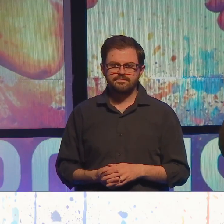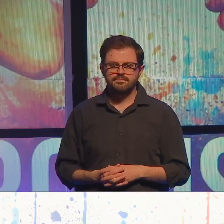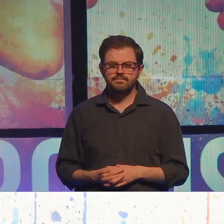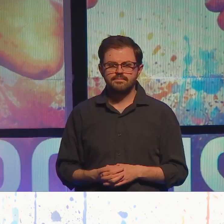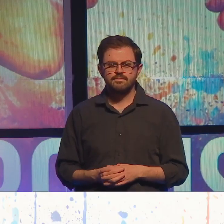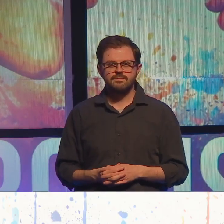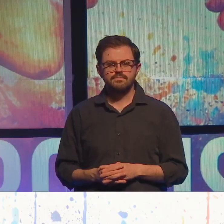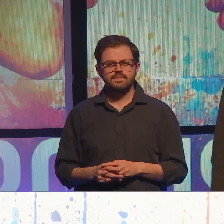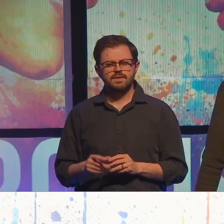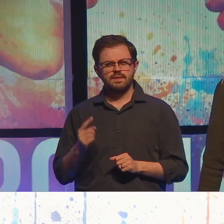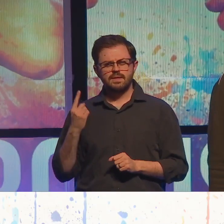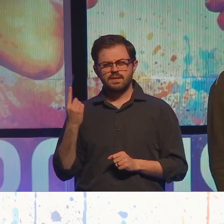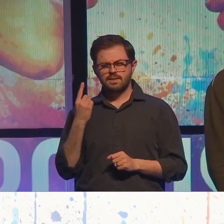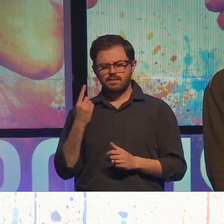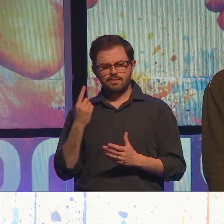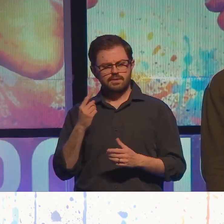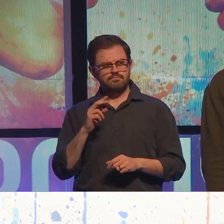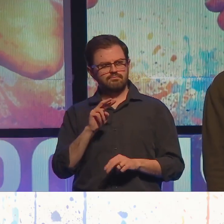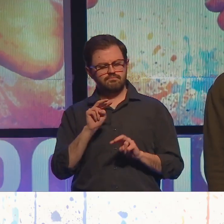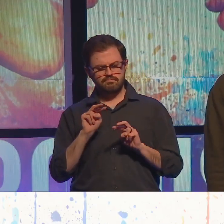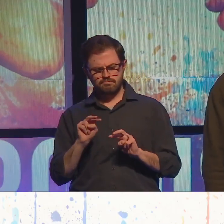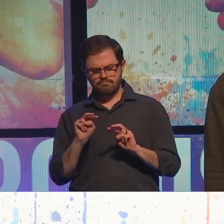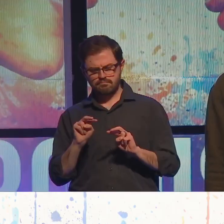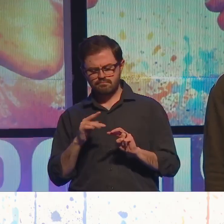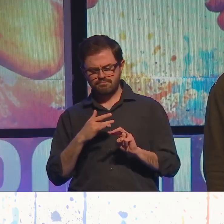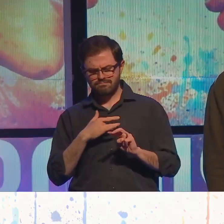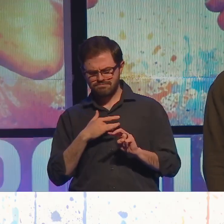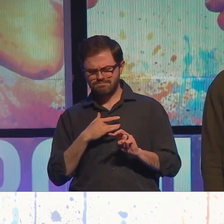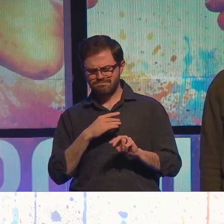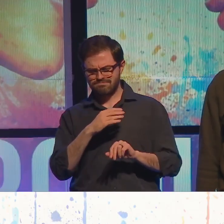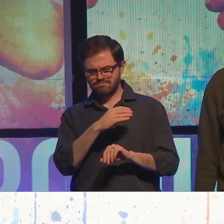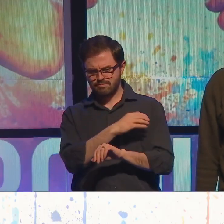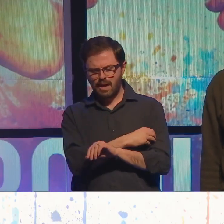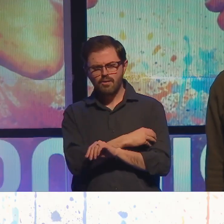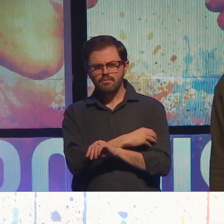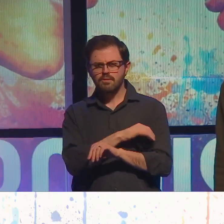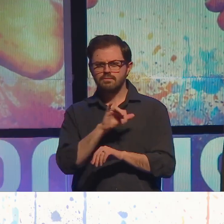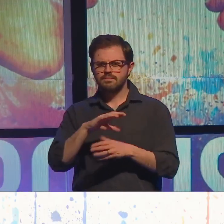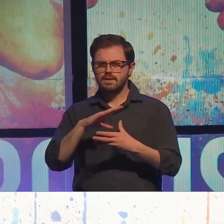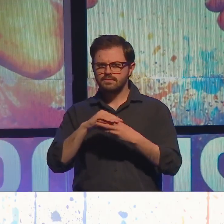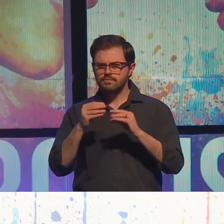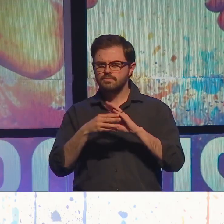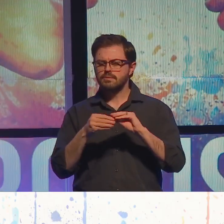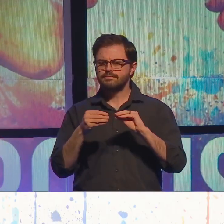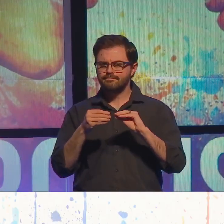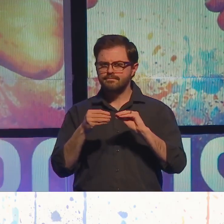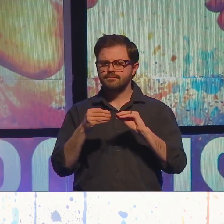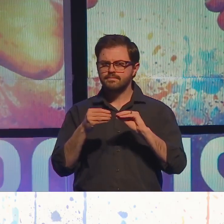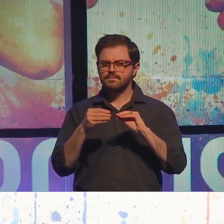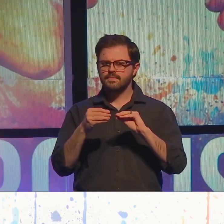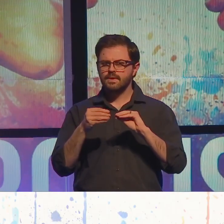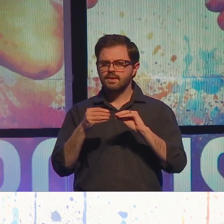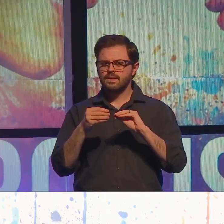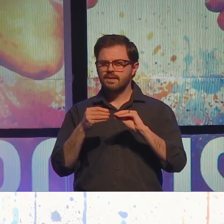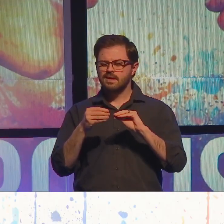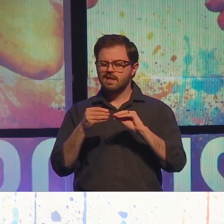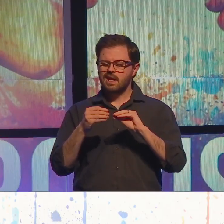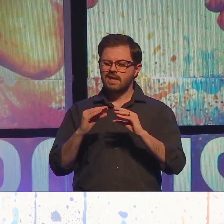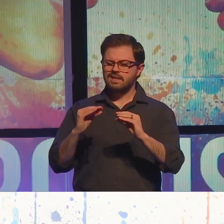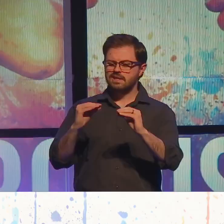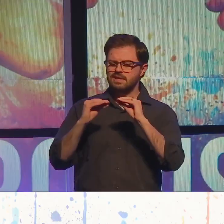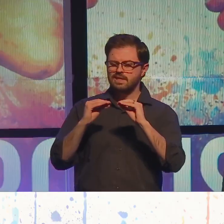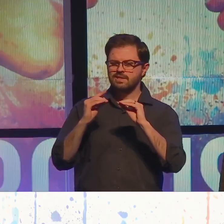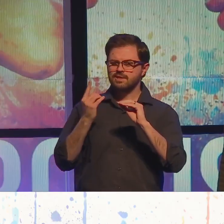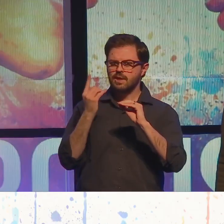There's something really powerful about this moment in this story that we're given. And it's teaching us something about the